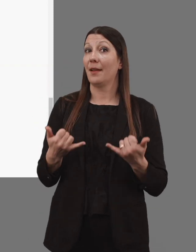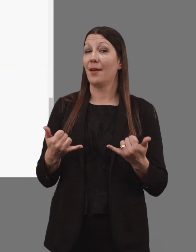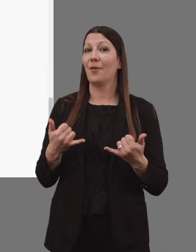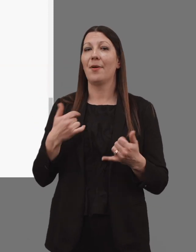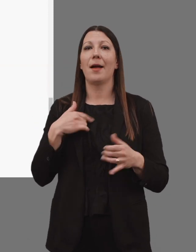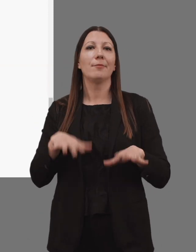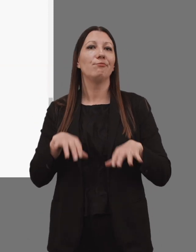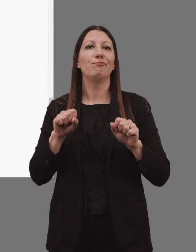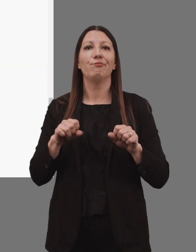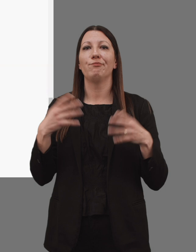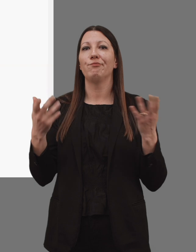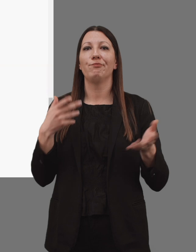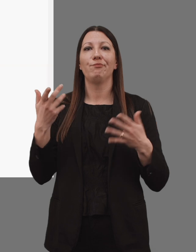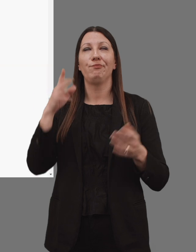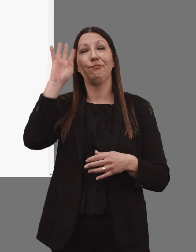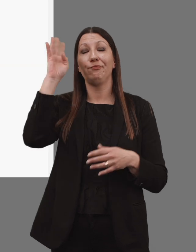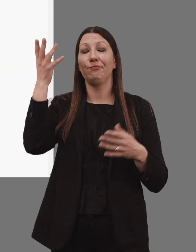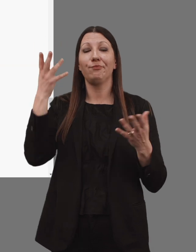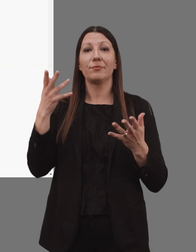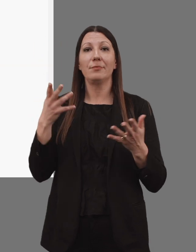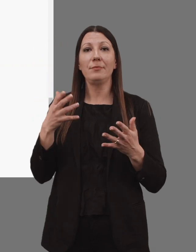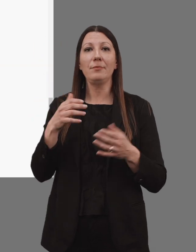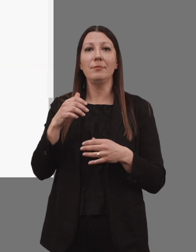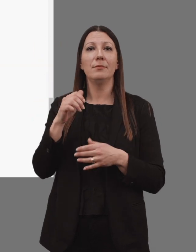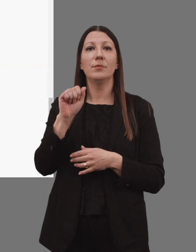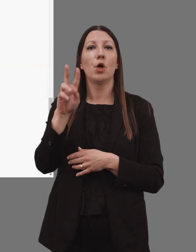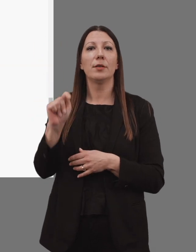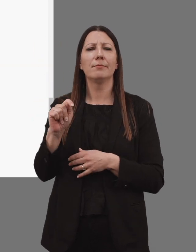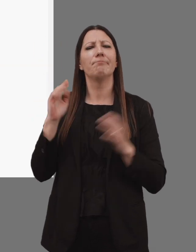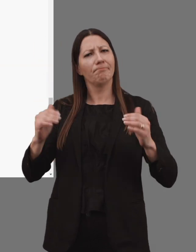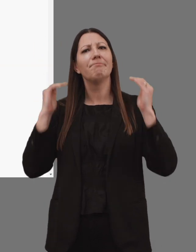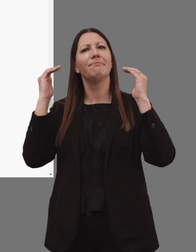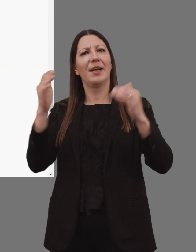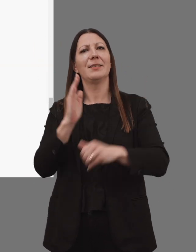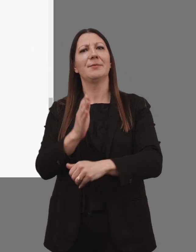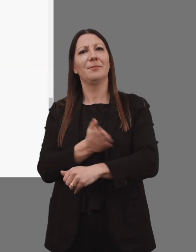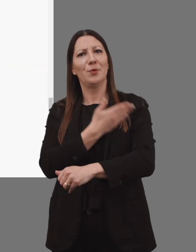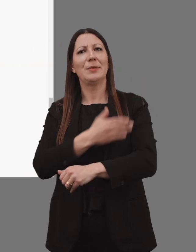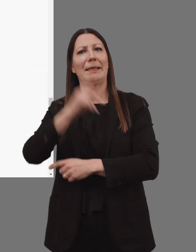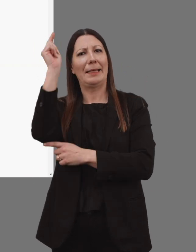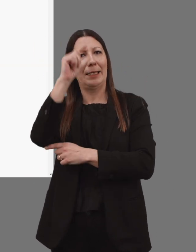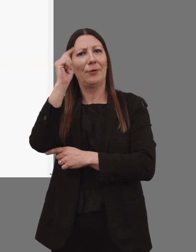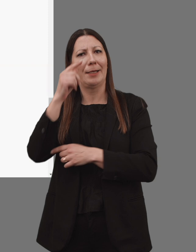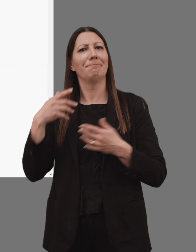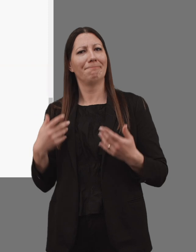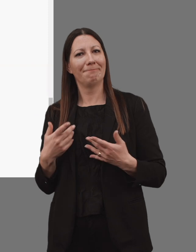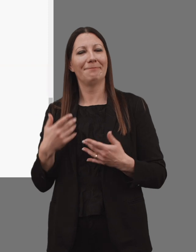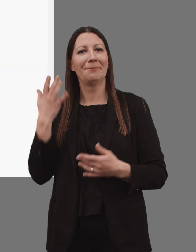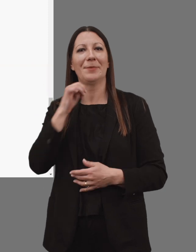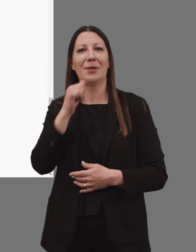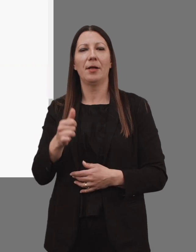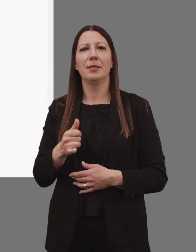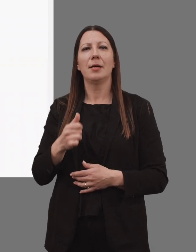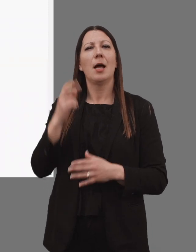let's just say we're taking an art, advanced music theory. Let's go with that one. And we figure we'll